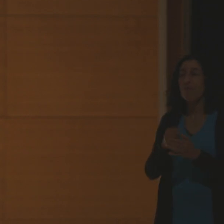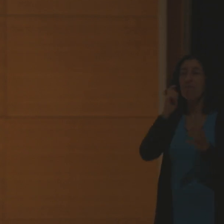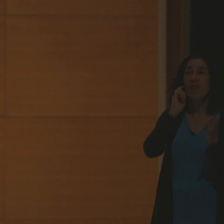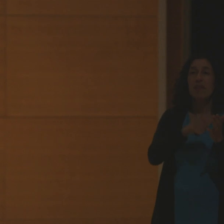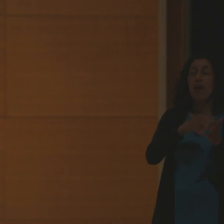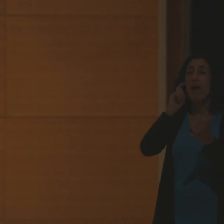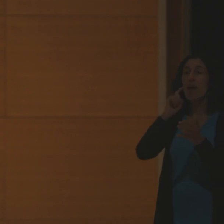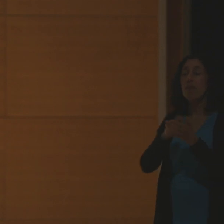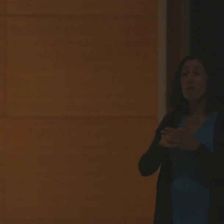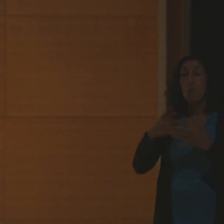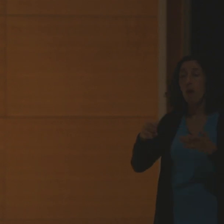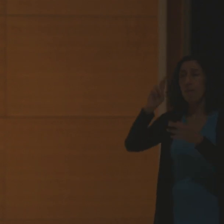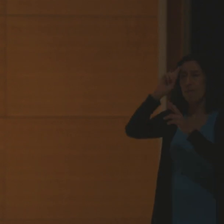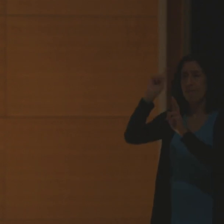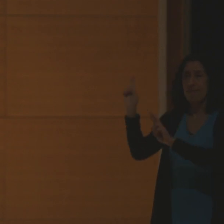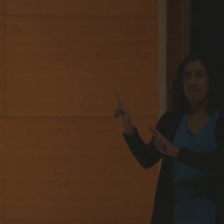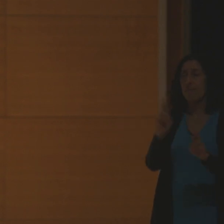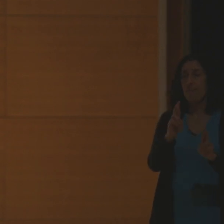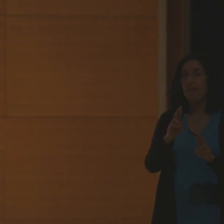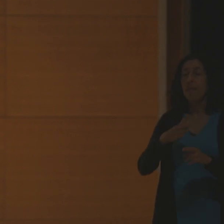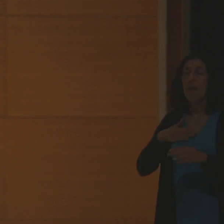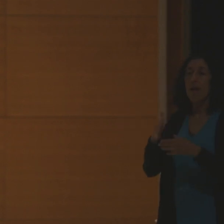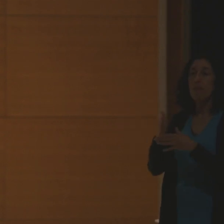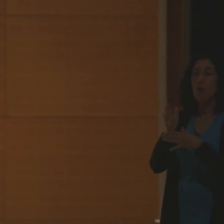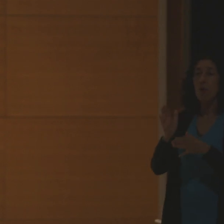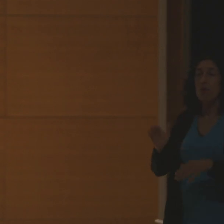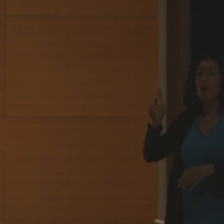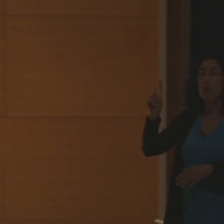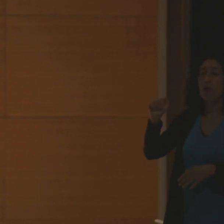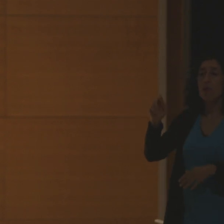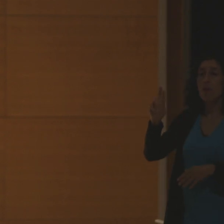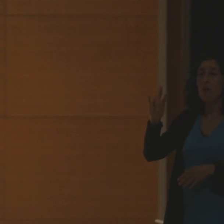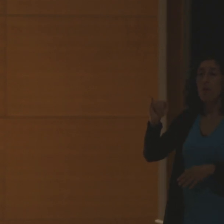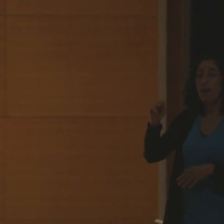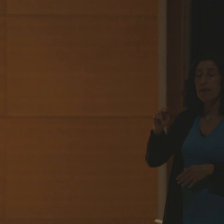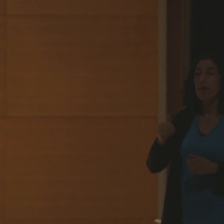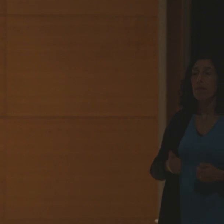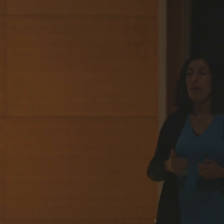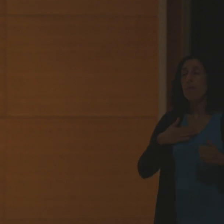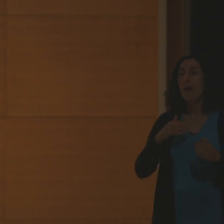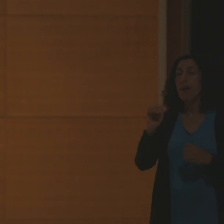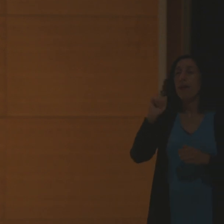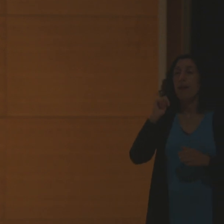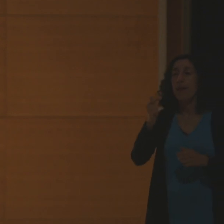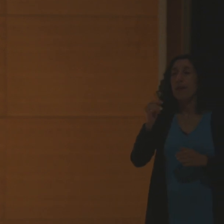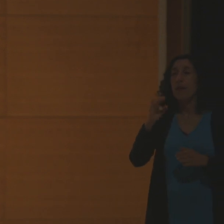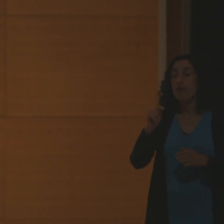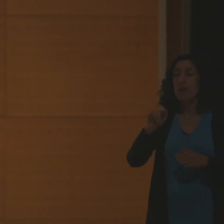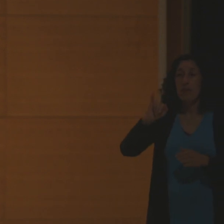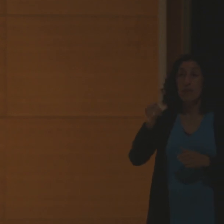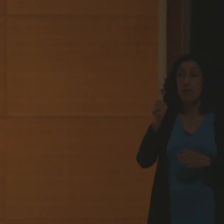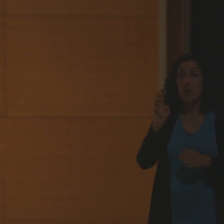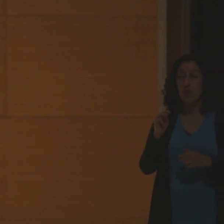with respect, and my partner, Darwin, who's here, and my agent, Jin, and I want to say